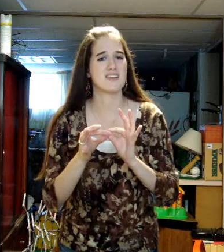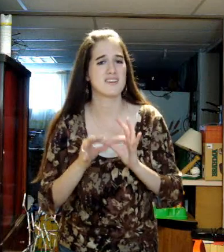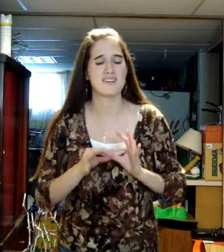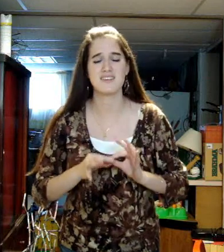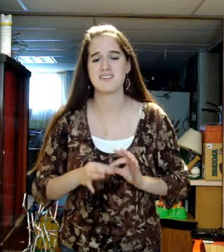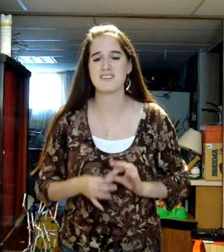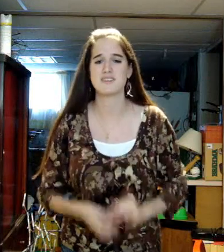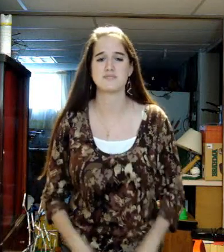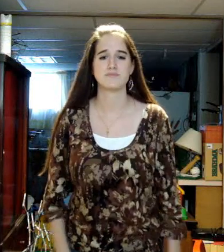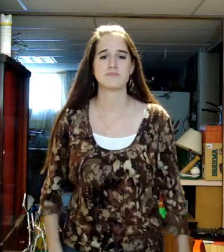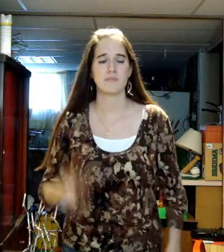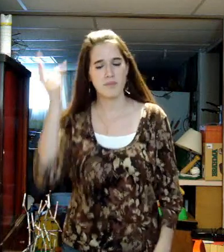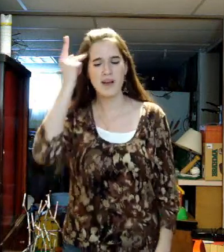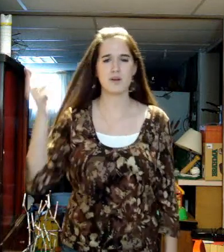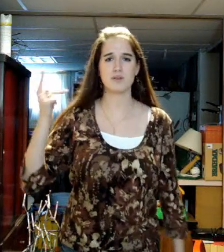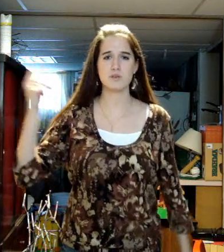I'm freaking out